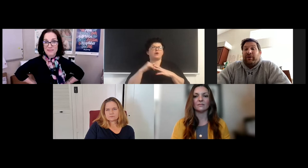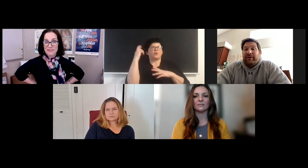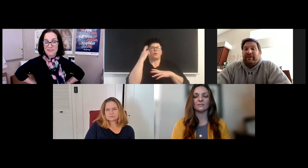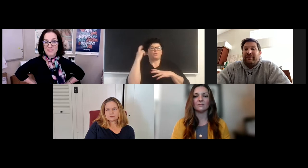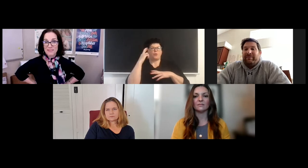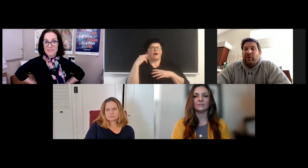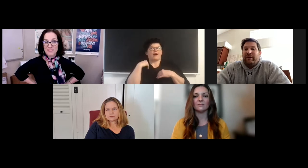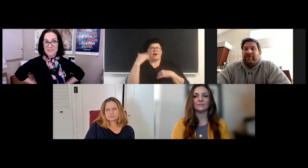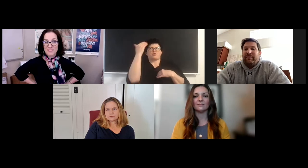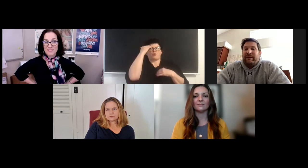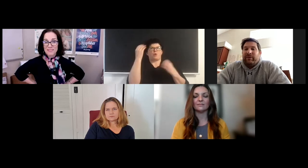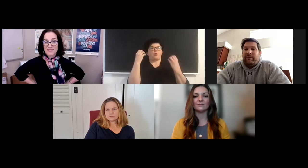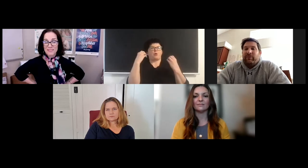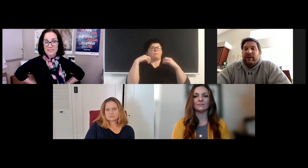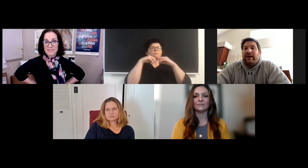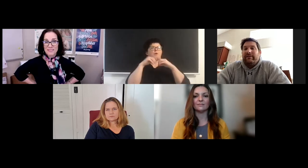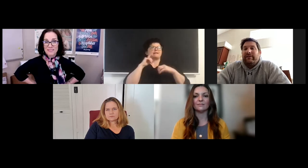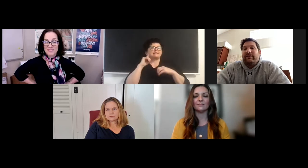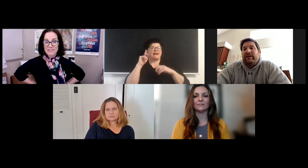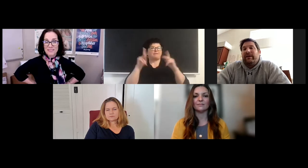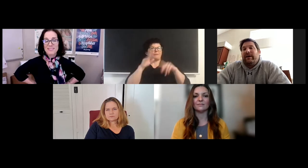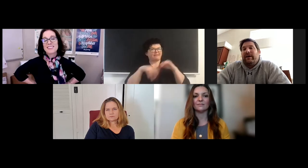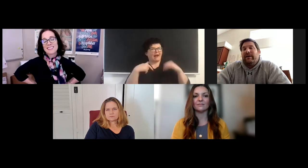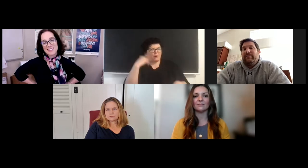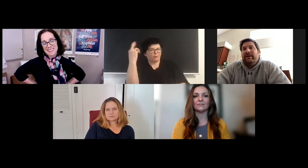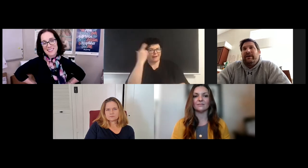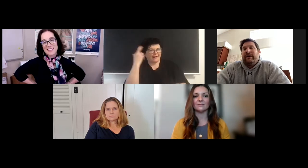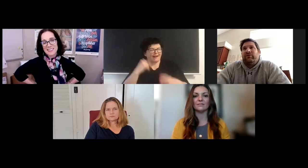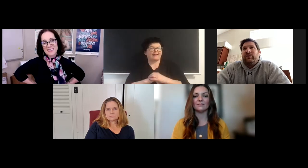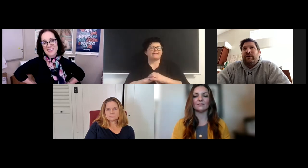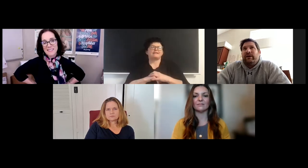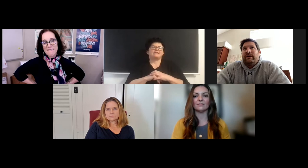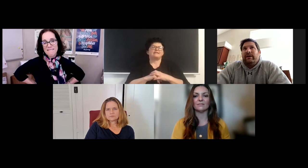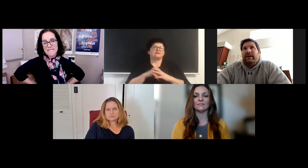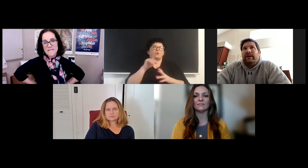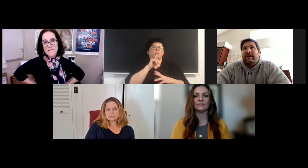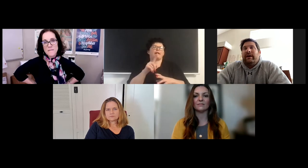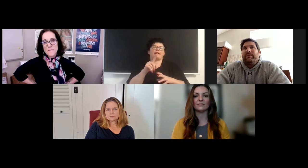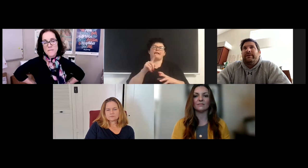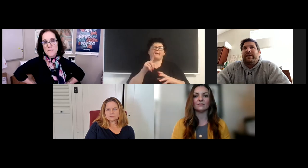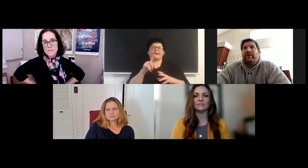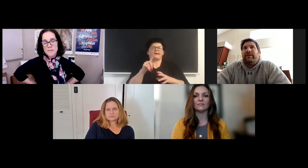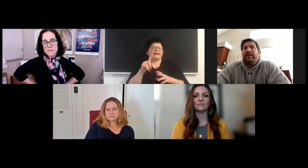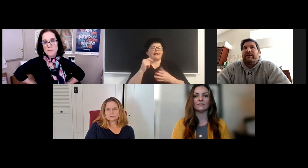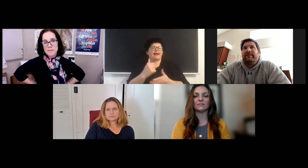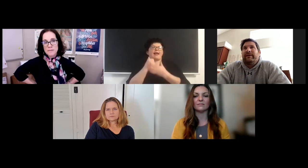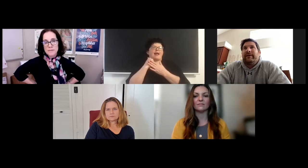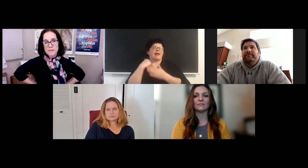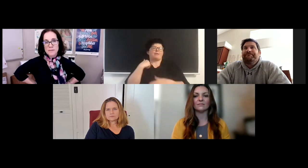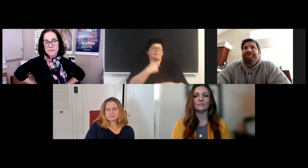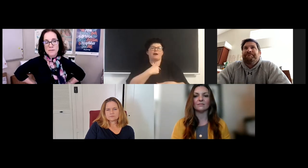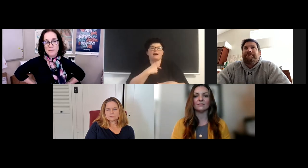knew more deaf people than we realized and stuff like that, has really helped us. I don't think